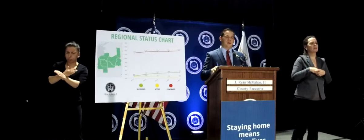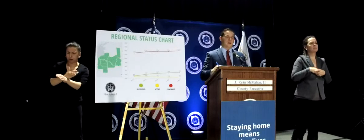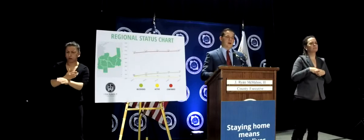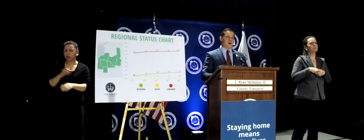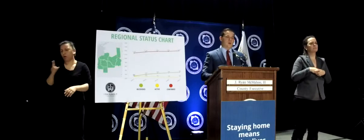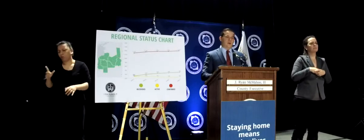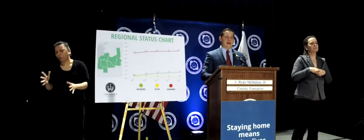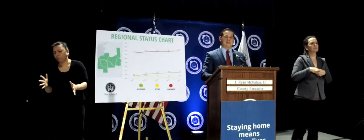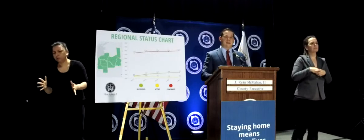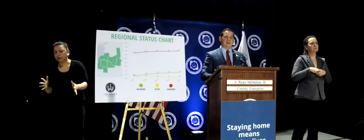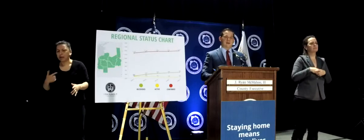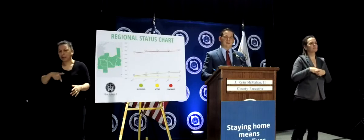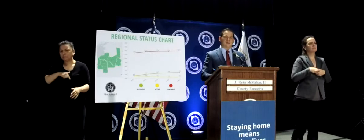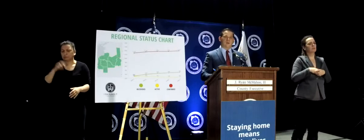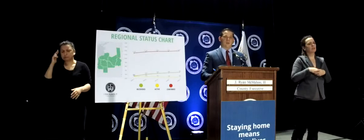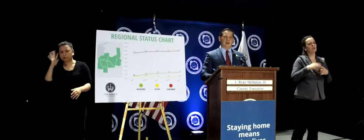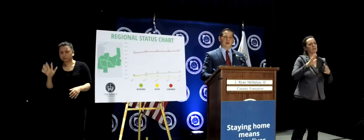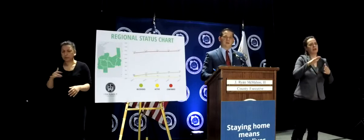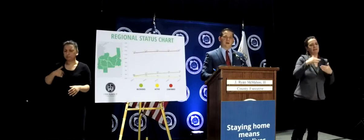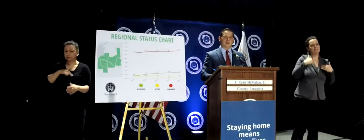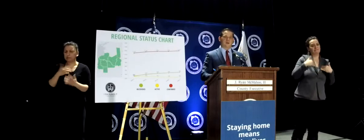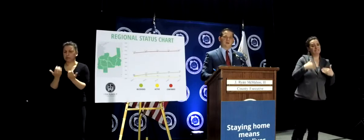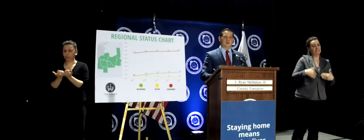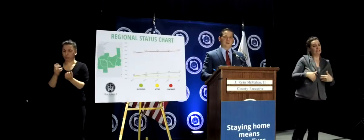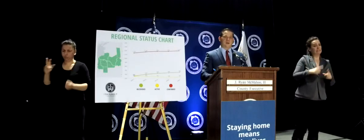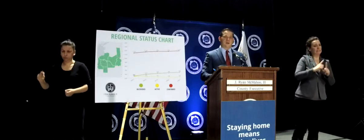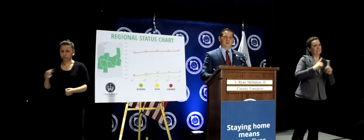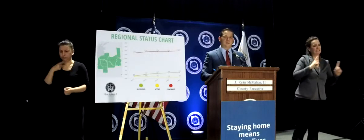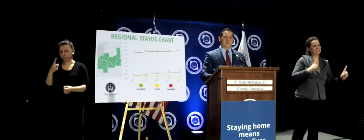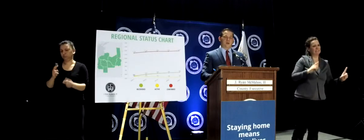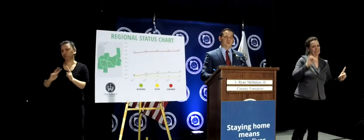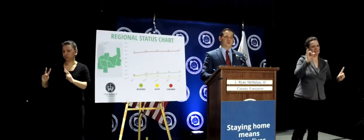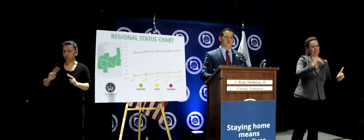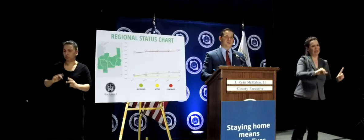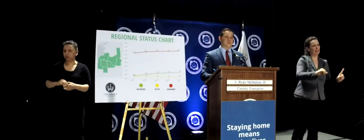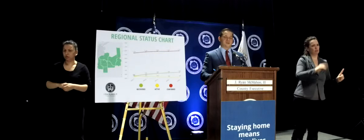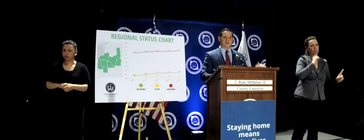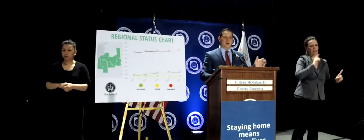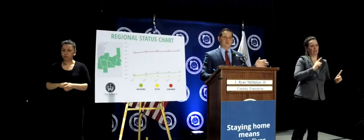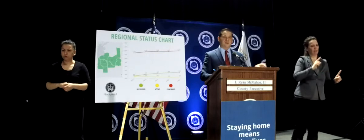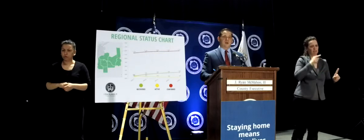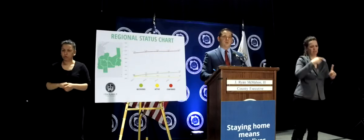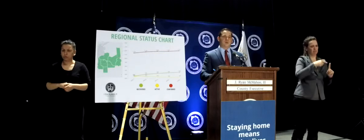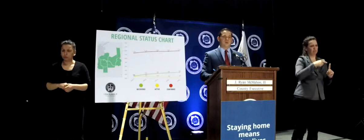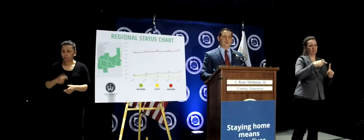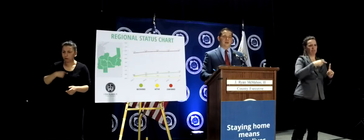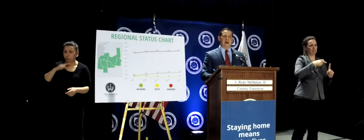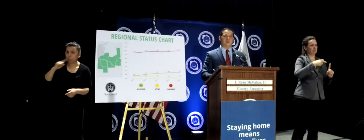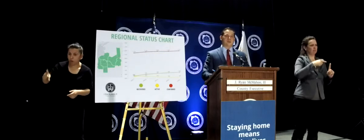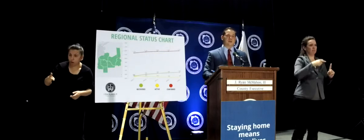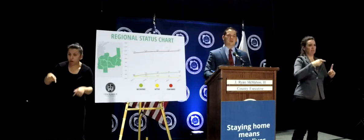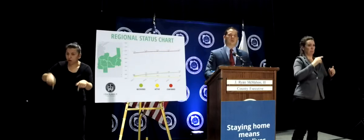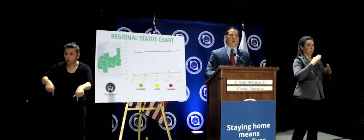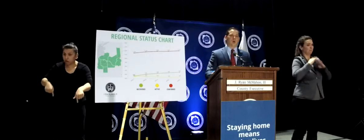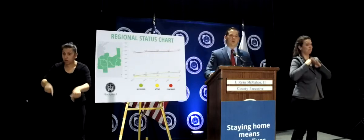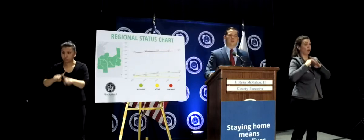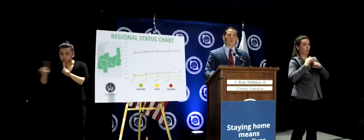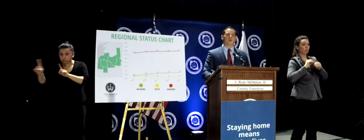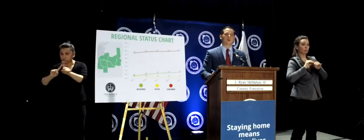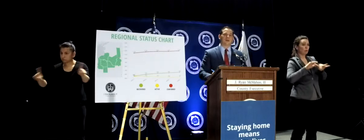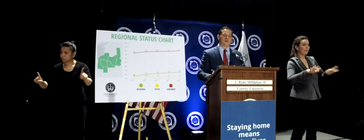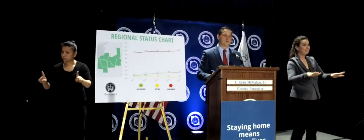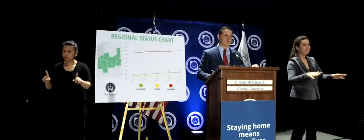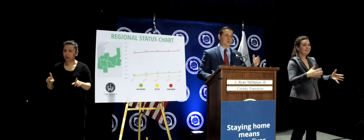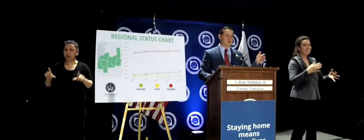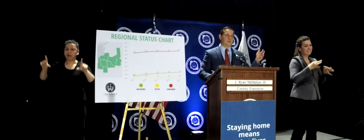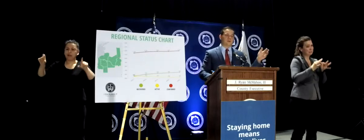responding. We're not saying go back out there and break social distancing laws. What we're saying now is actually do more